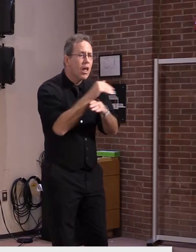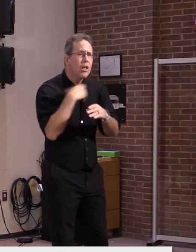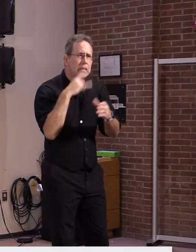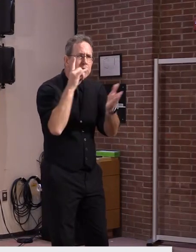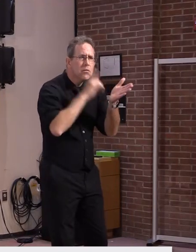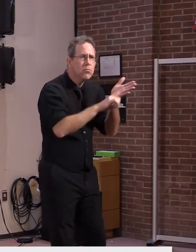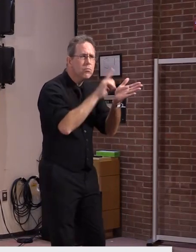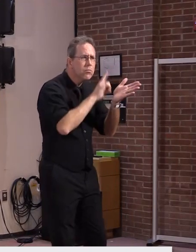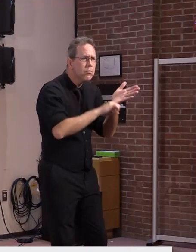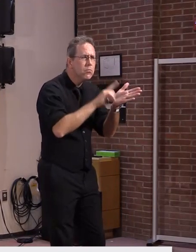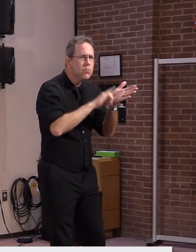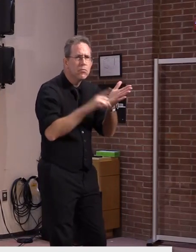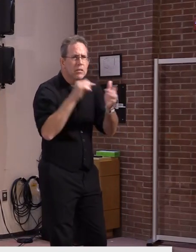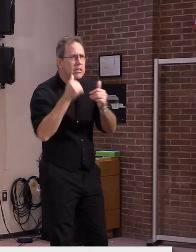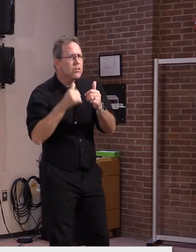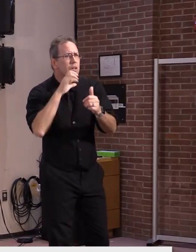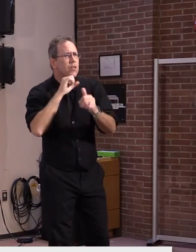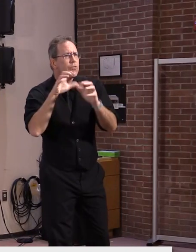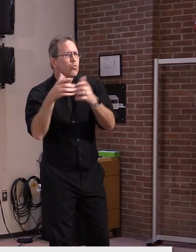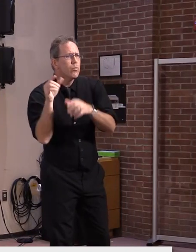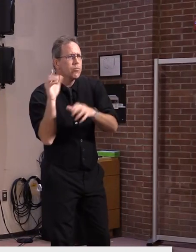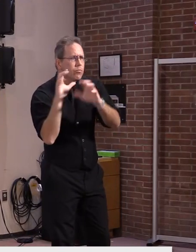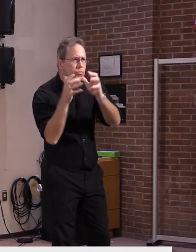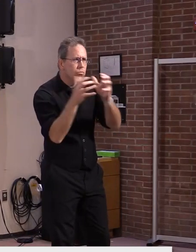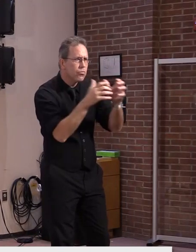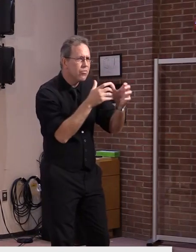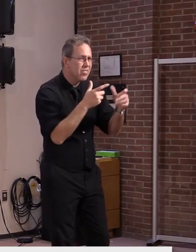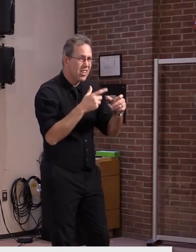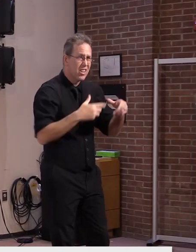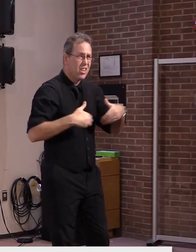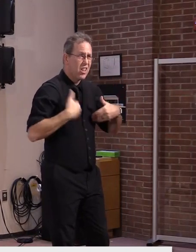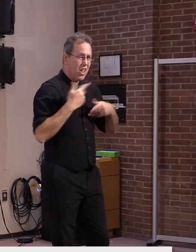people that can't be vaccinated are only